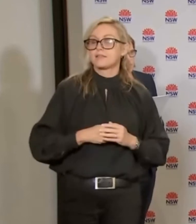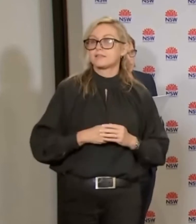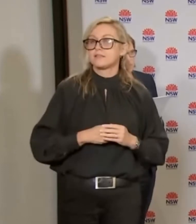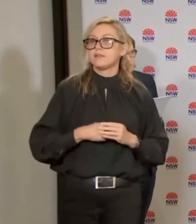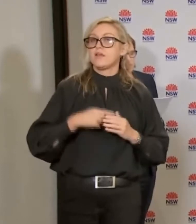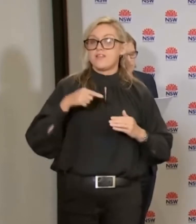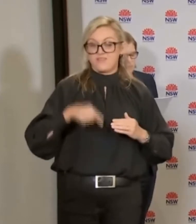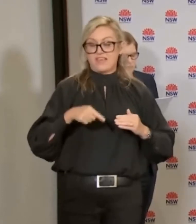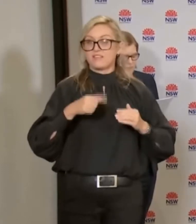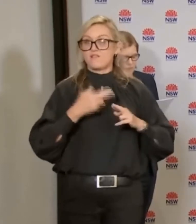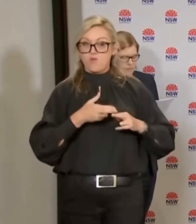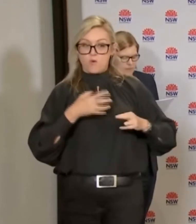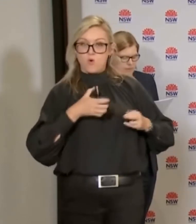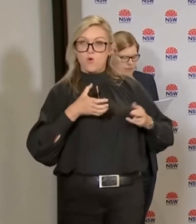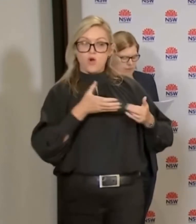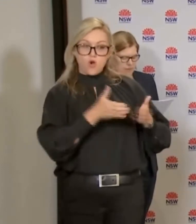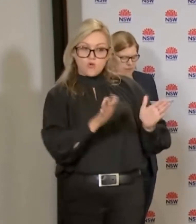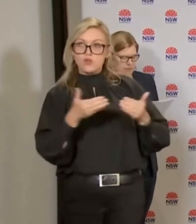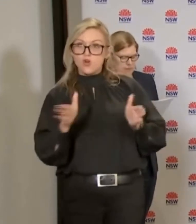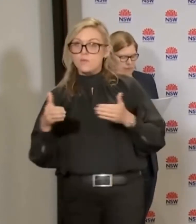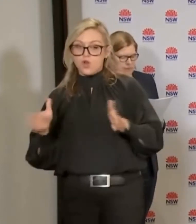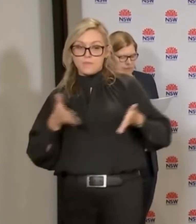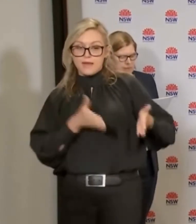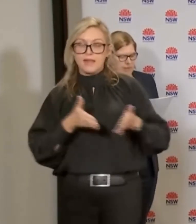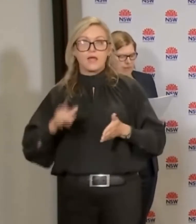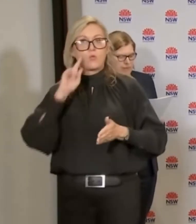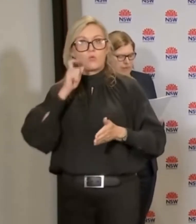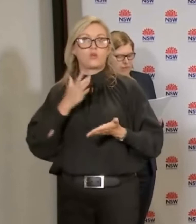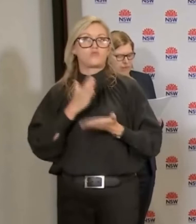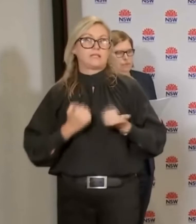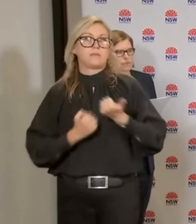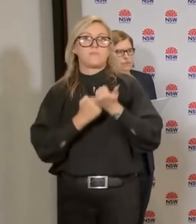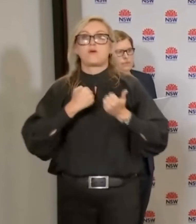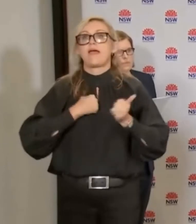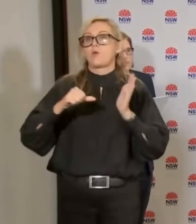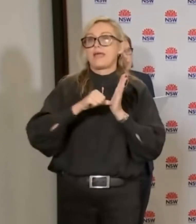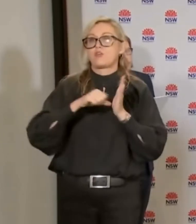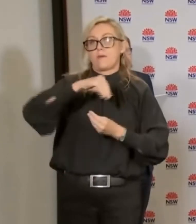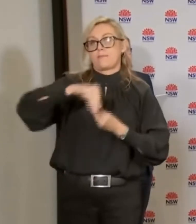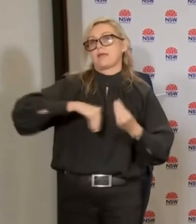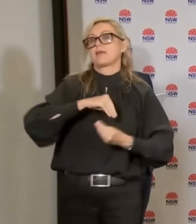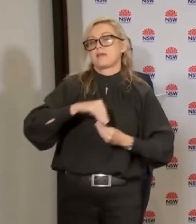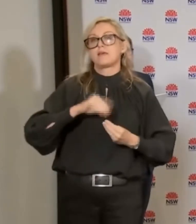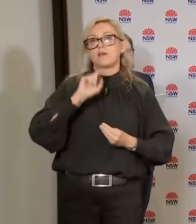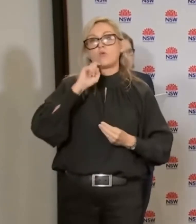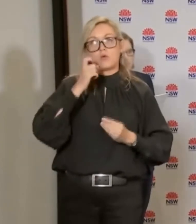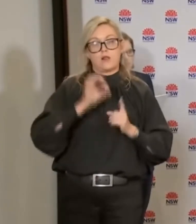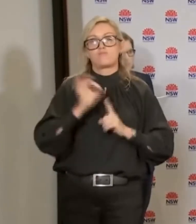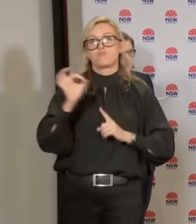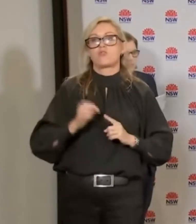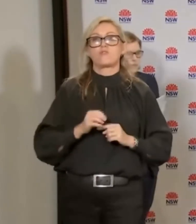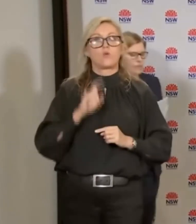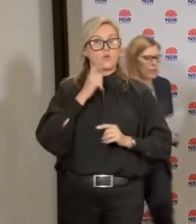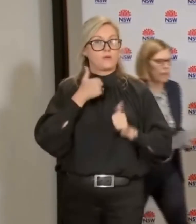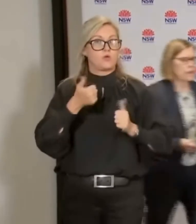on our economy, and the Treasurer, Dominic Perrottet, will outline what this means for our economy, but also what it means in the months ahead. Thank